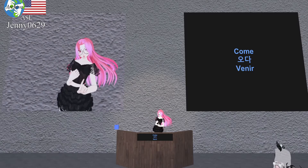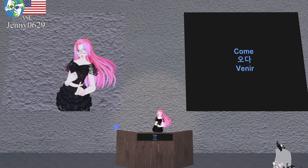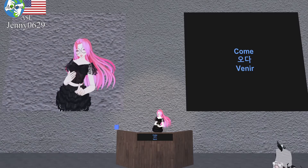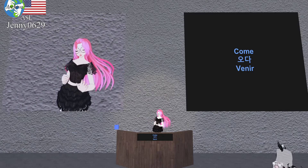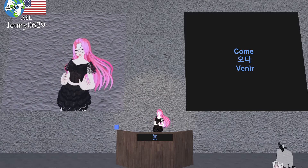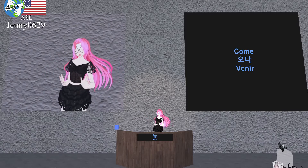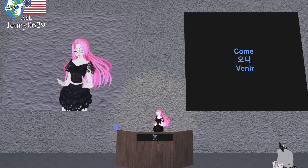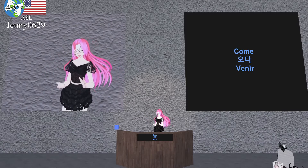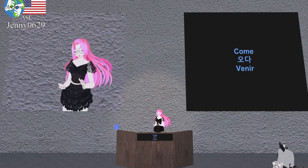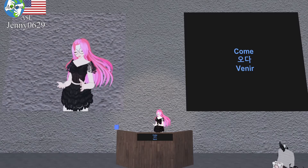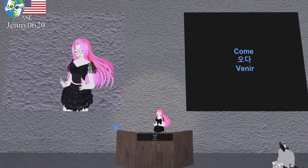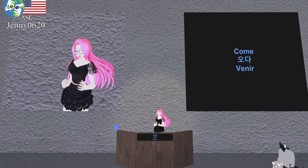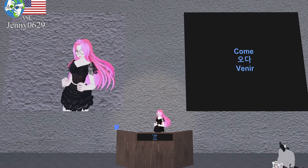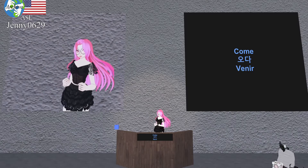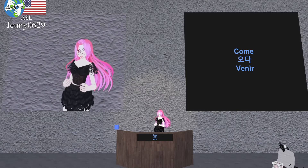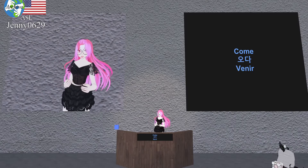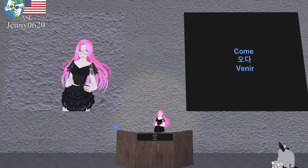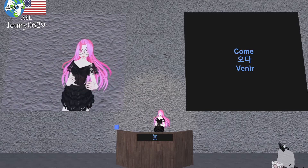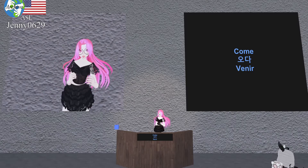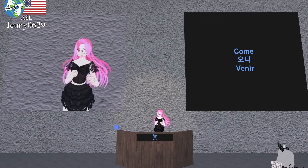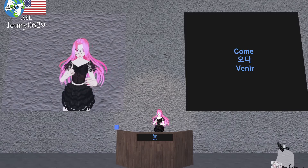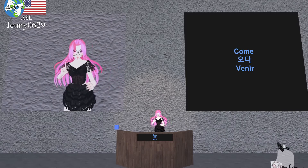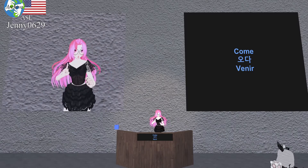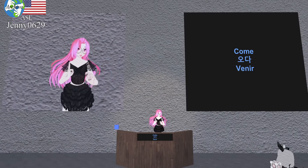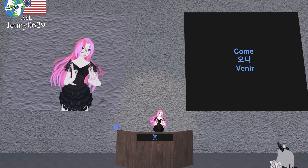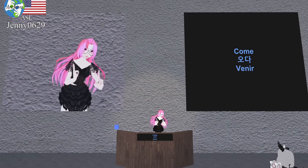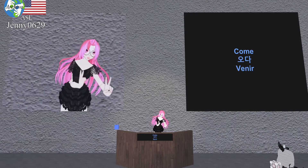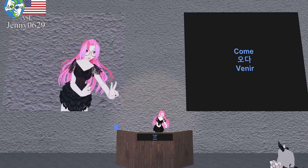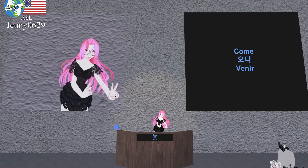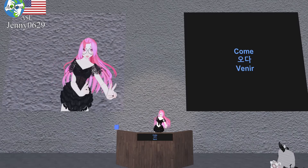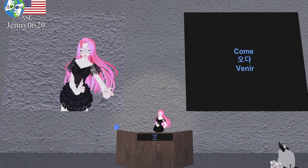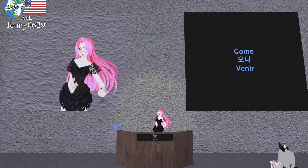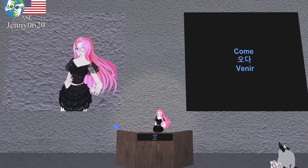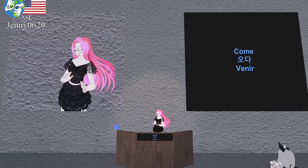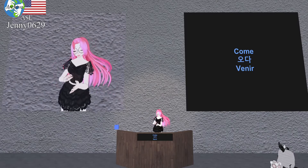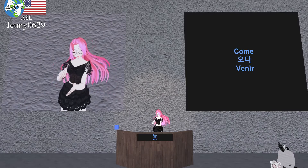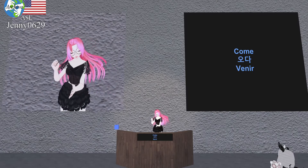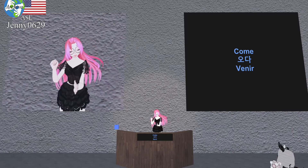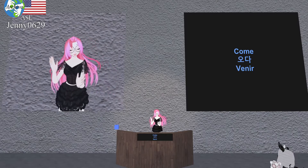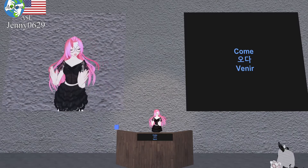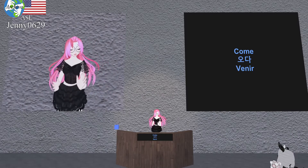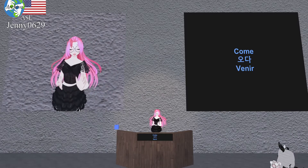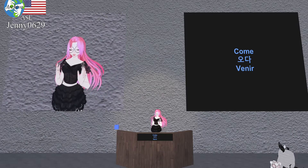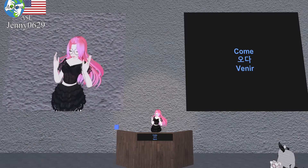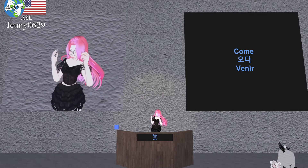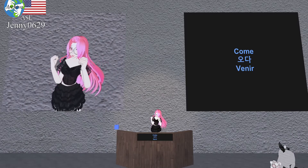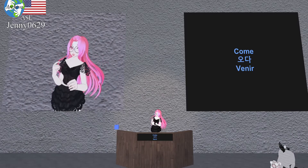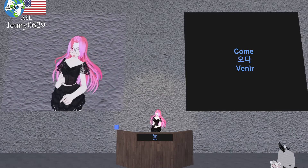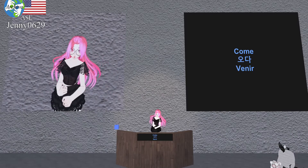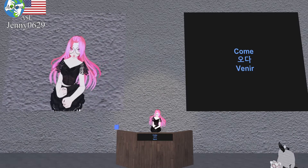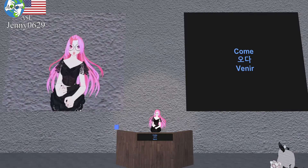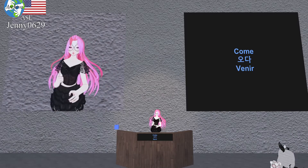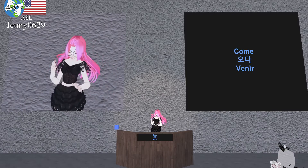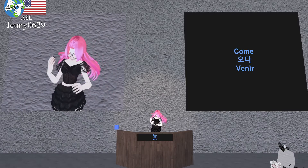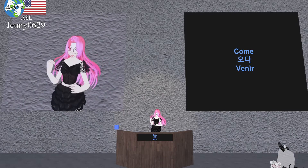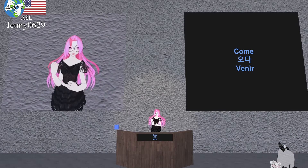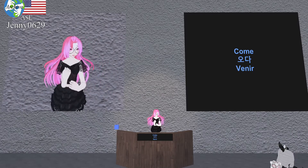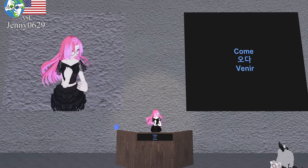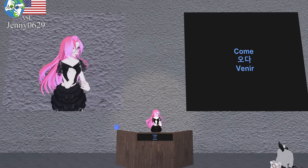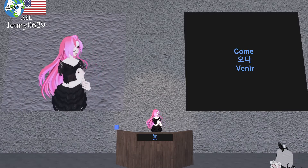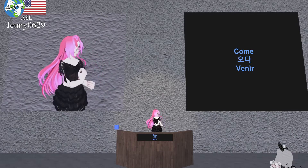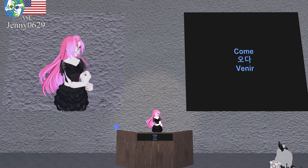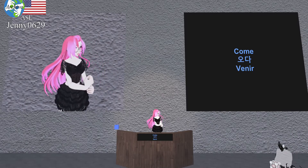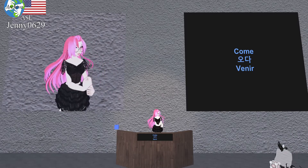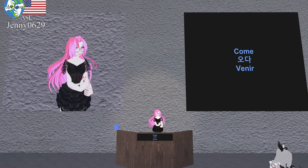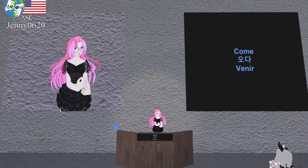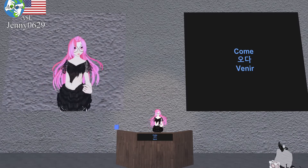we're kind of bullying you. Like, we want to make sure that deaf people are being respected and students are being taught properly. Yep, and